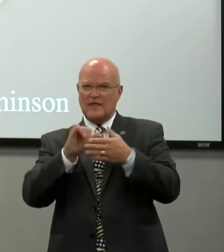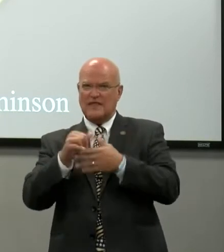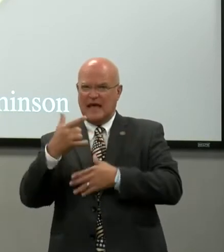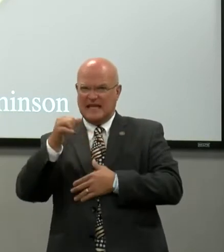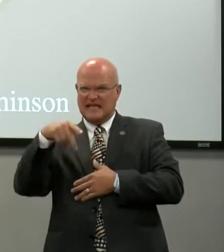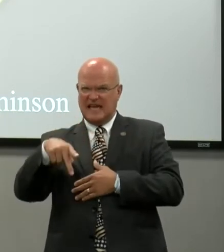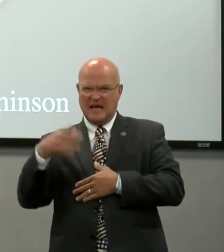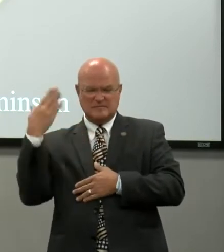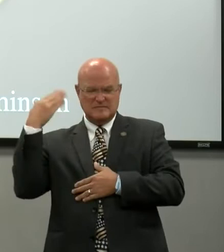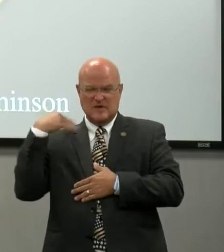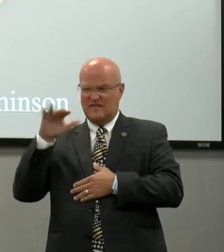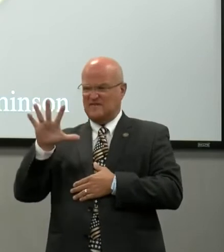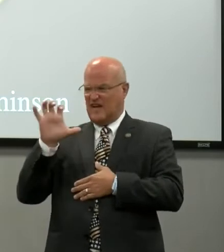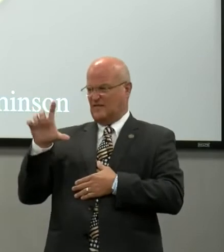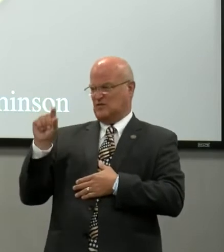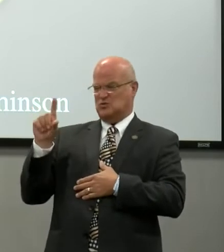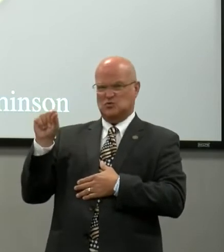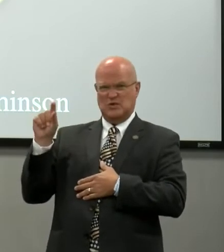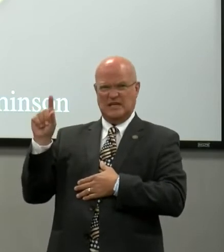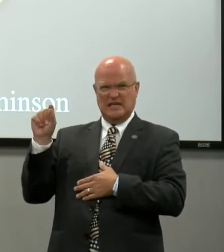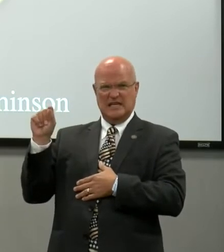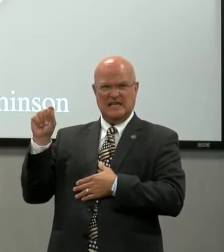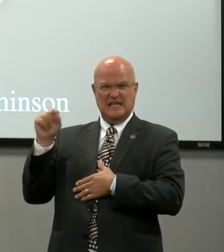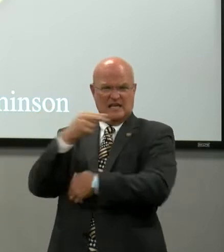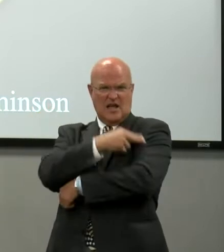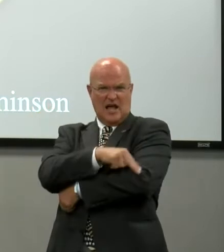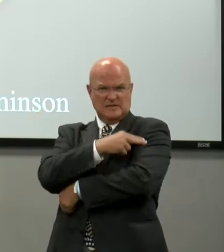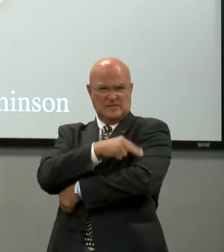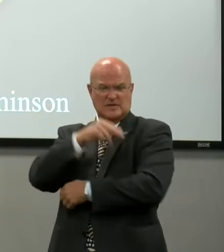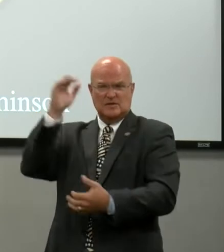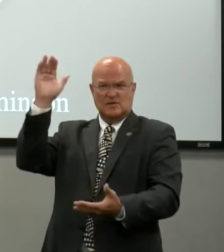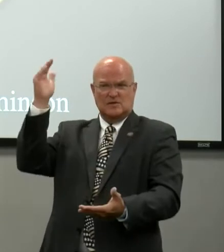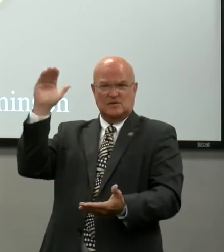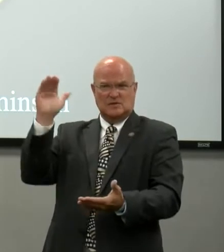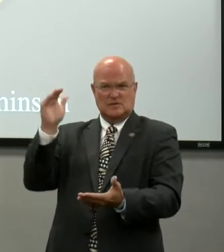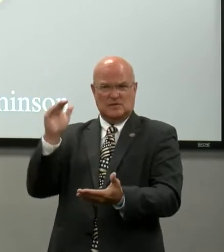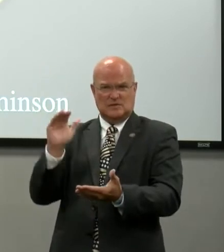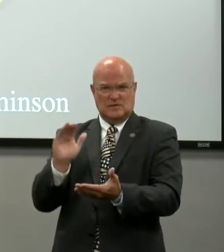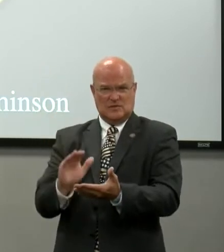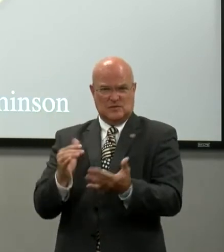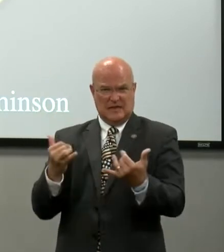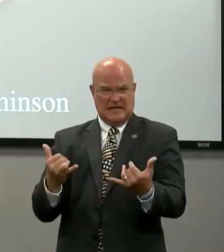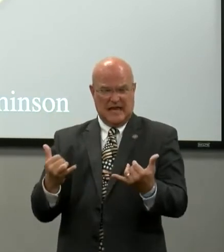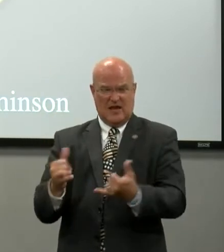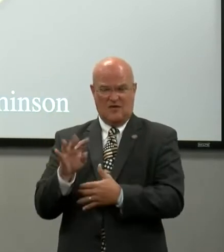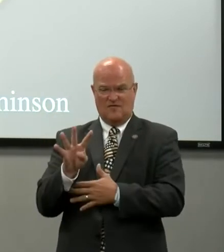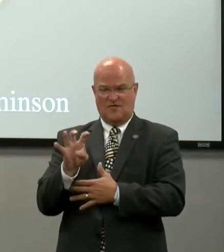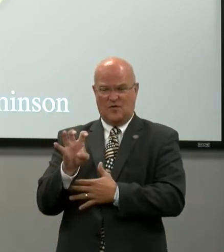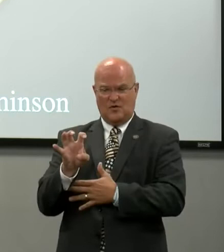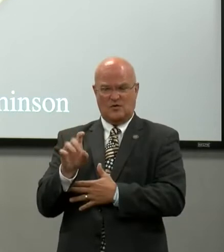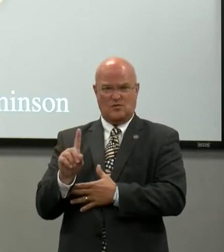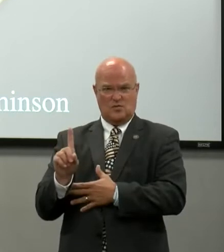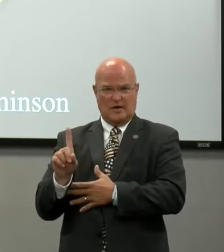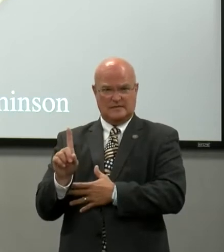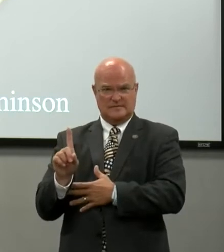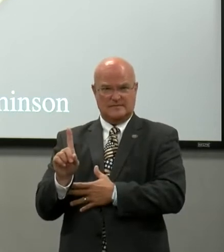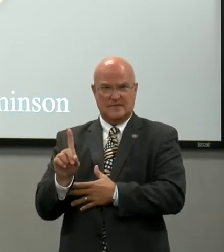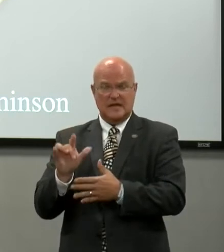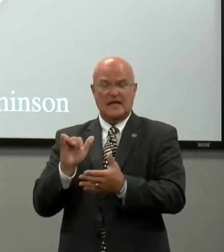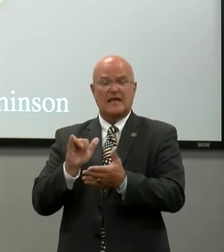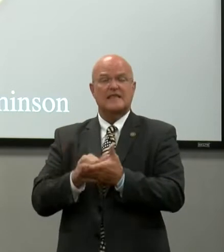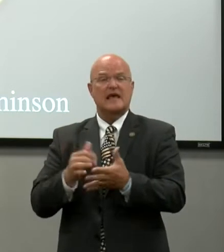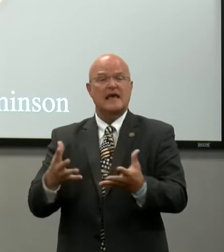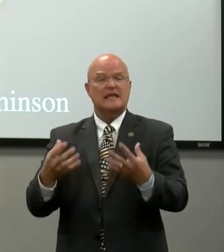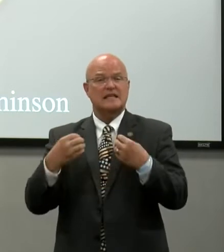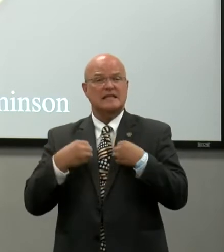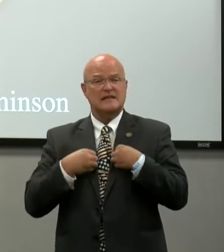where we were at 520 at our peak of hospitalizations in Arkansas. We're down to 401. That gives